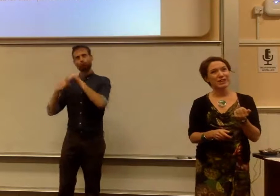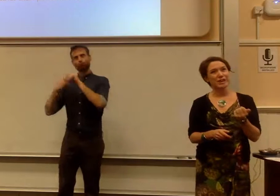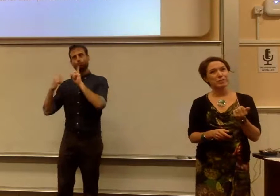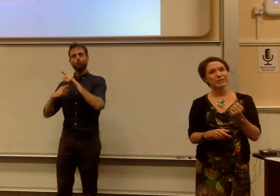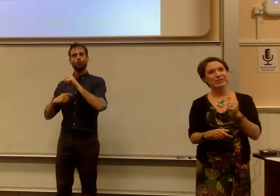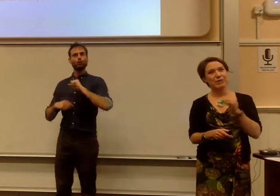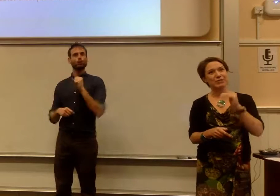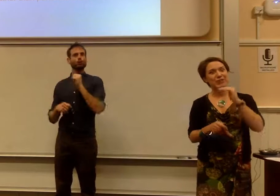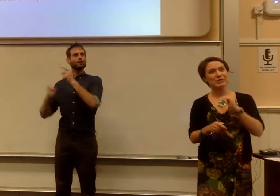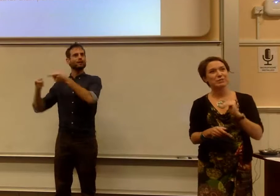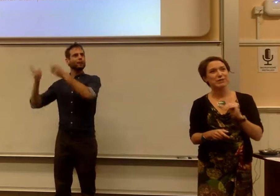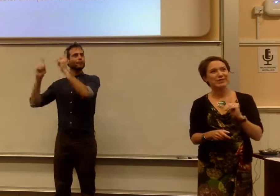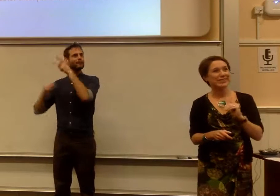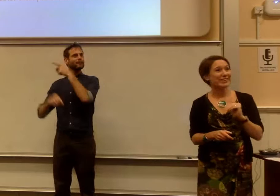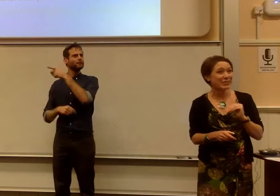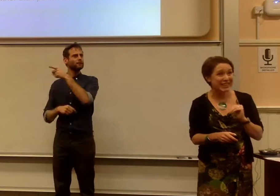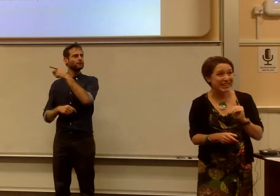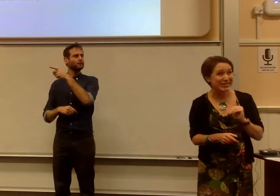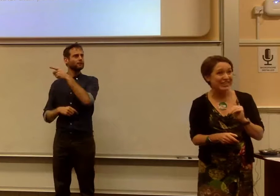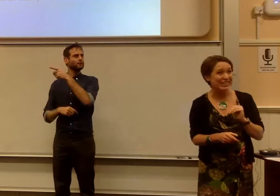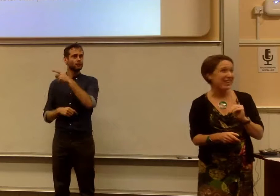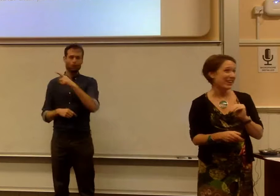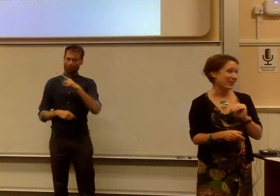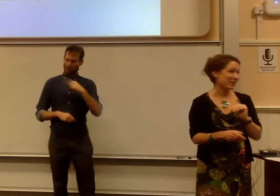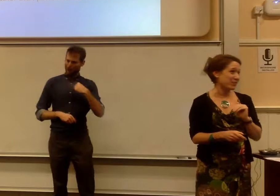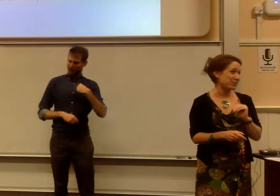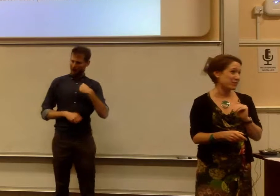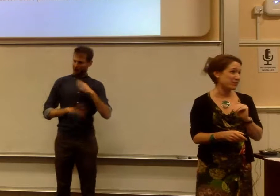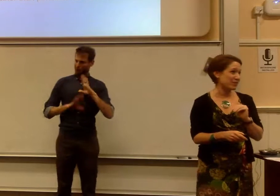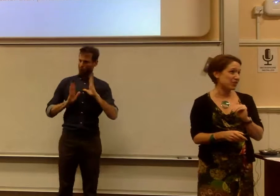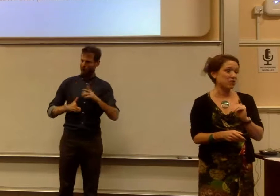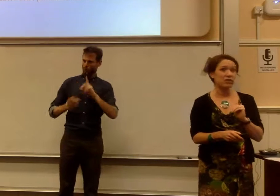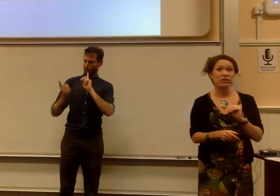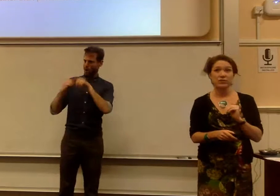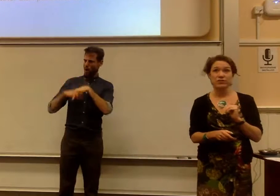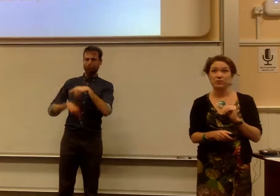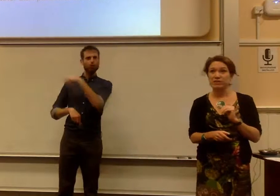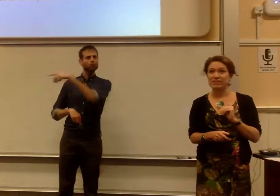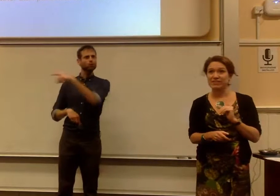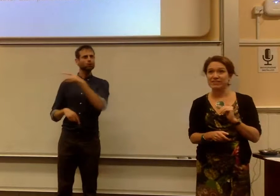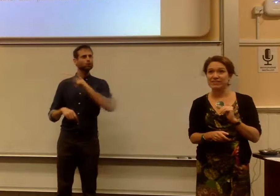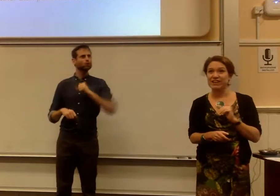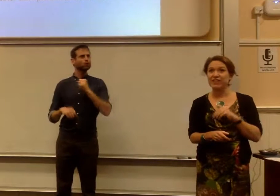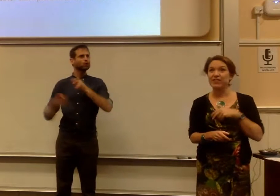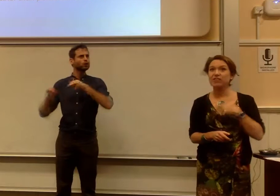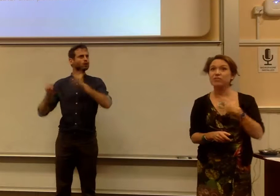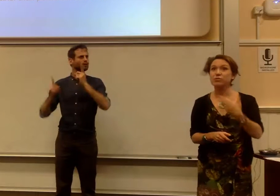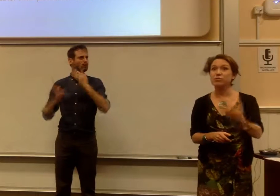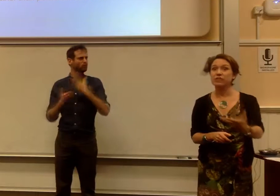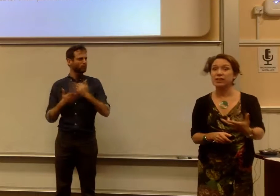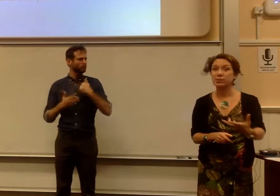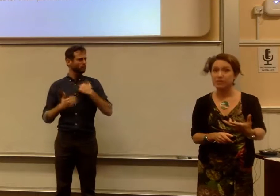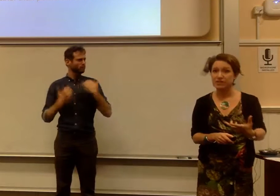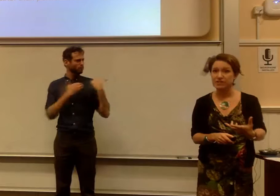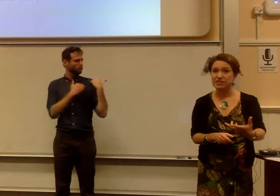ministers, because in terms of accountability, they're not actually answerable to Scottish ministers. They're answerable to their communities.